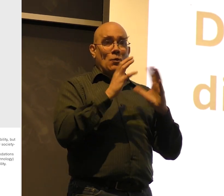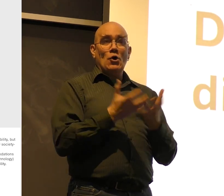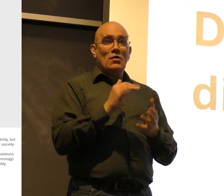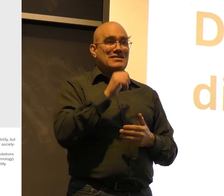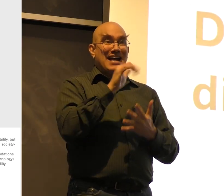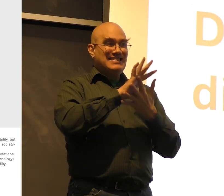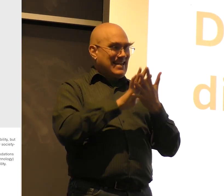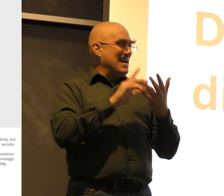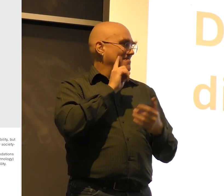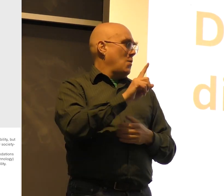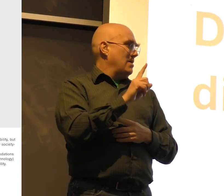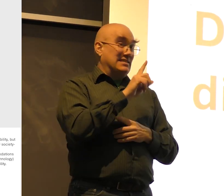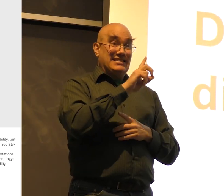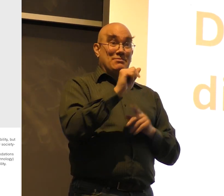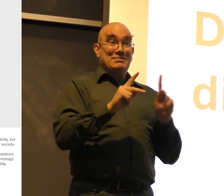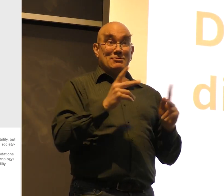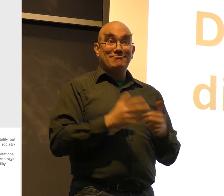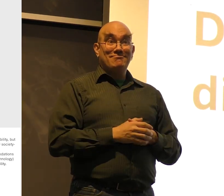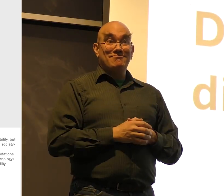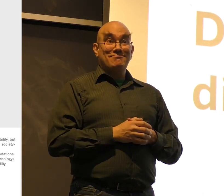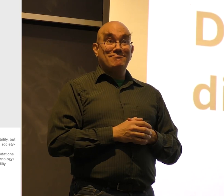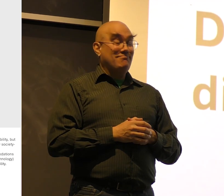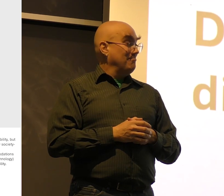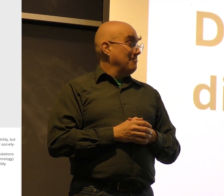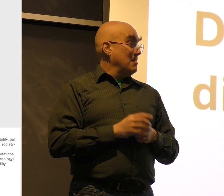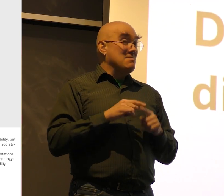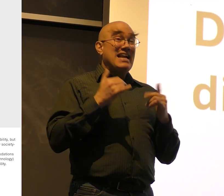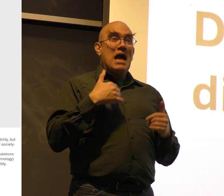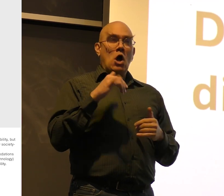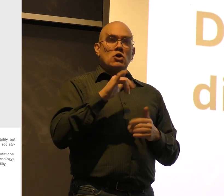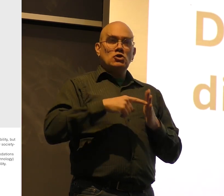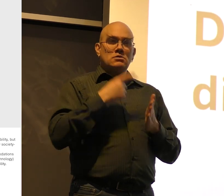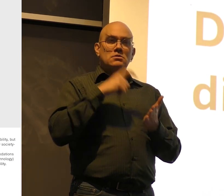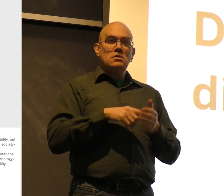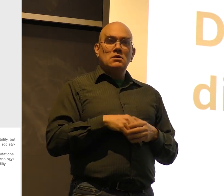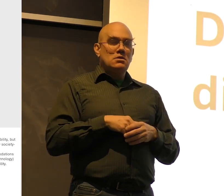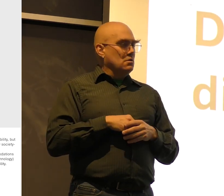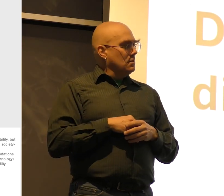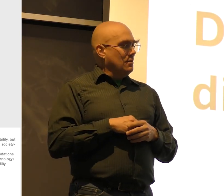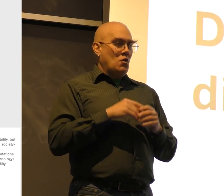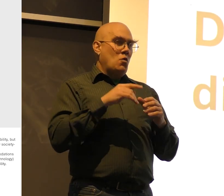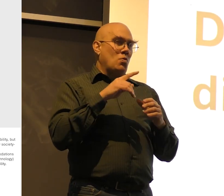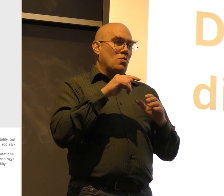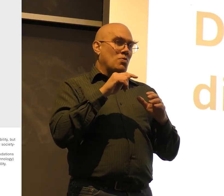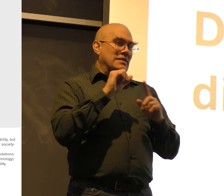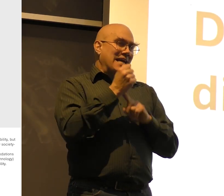pessimist. I'm used to navigating the world. I know that everything isn't perfect for people with disabilities, but now I've started to really